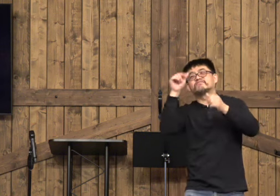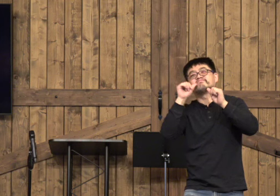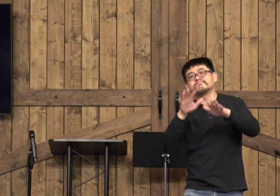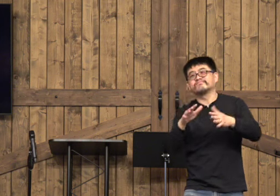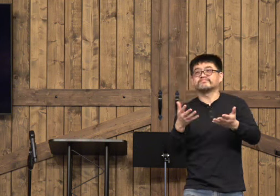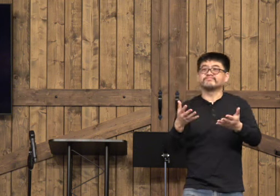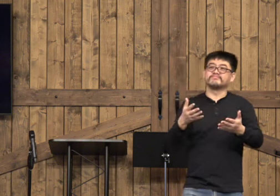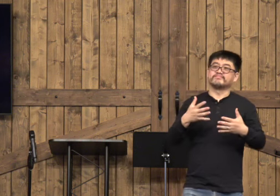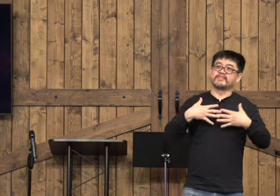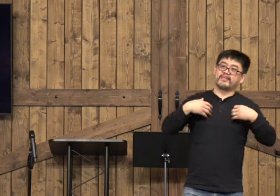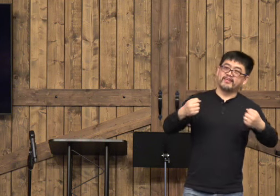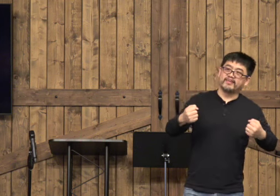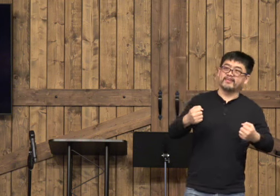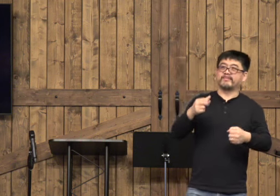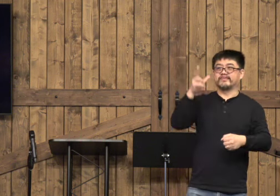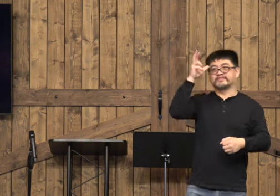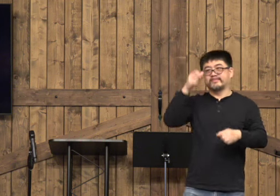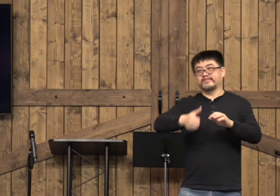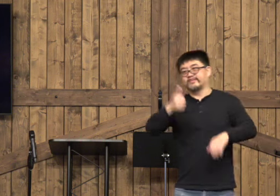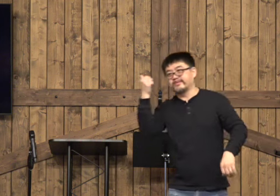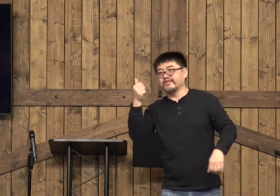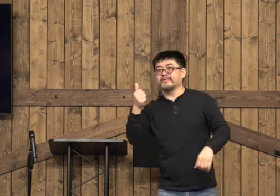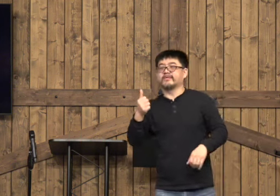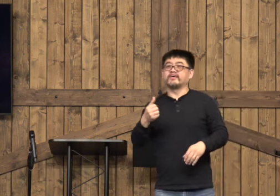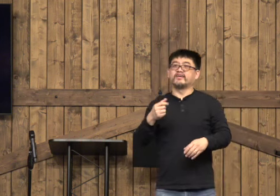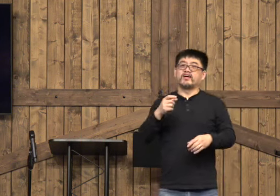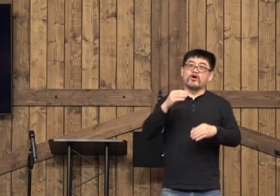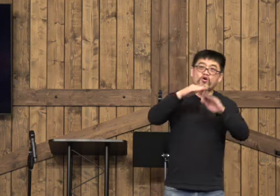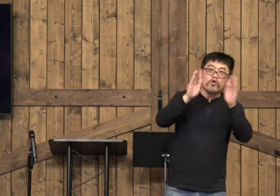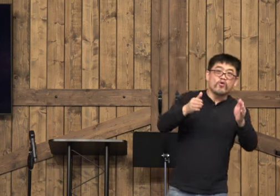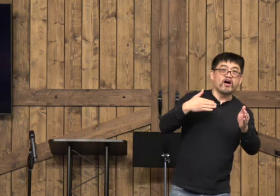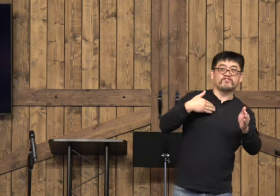foundations of everything these are our blessings it's our hope